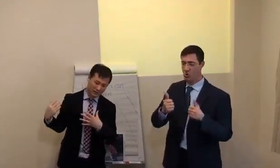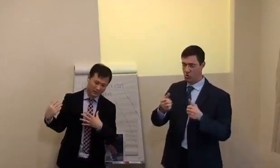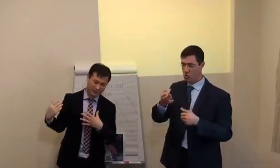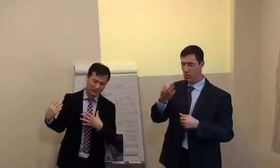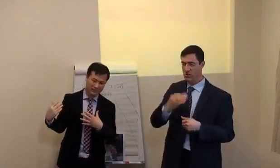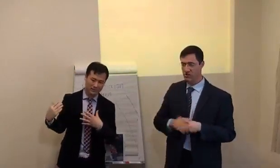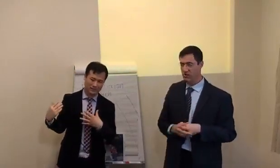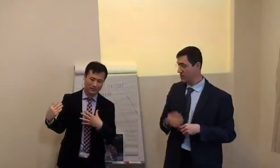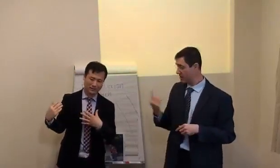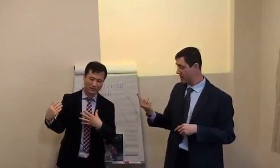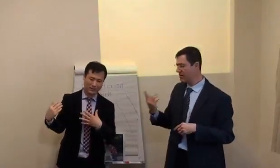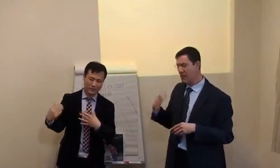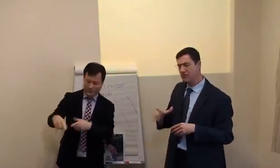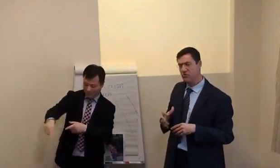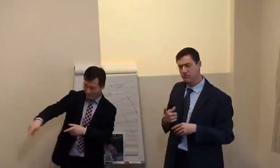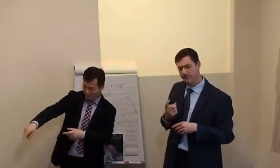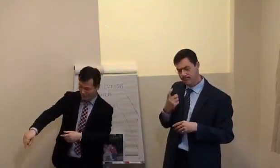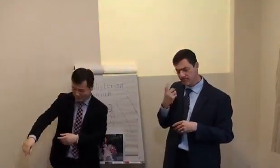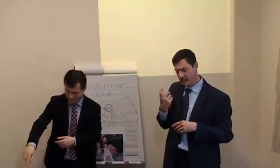out with young people.